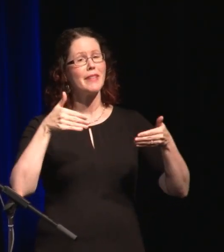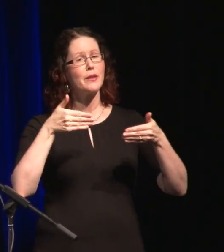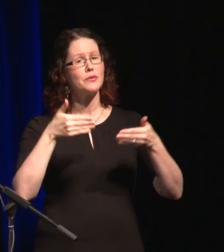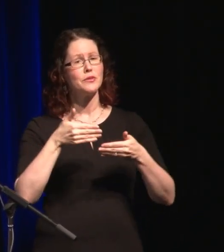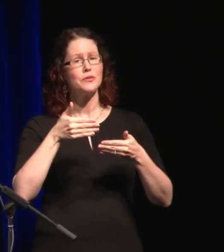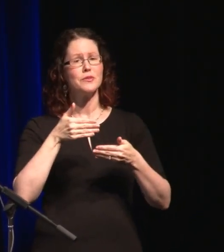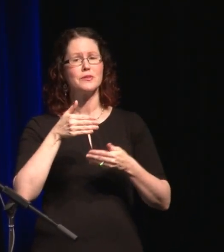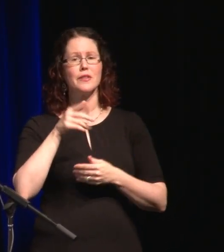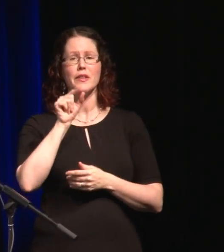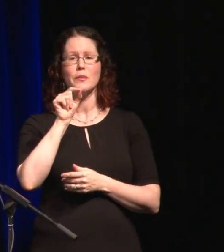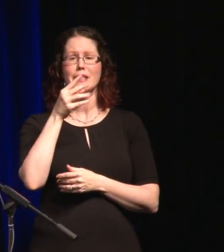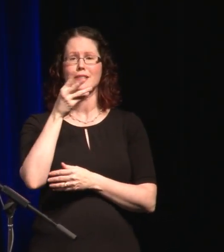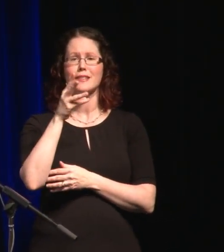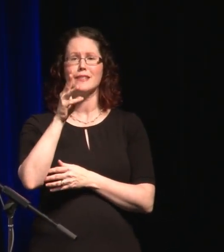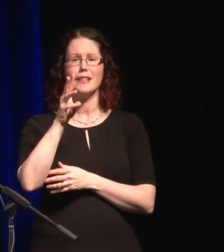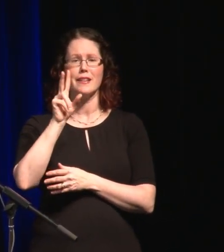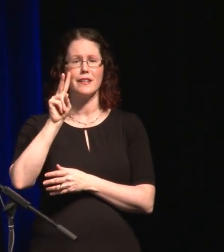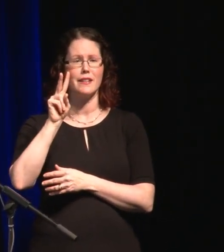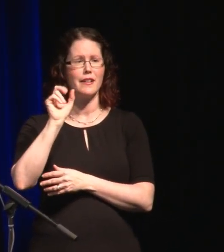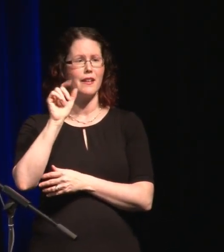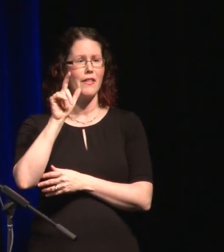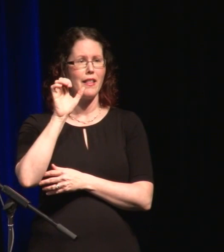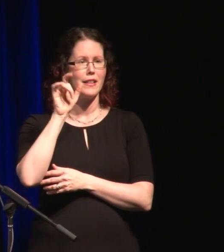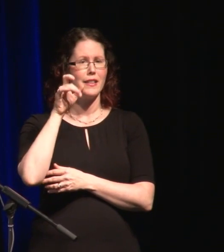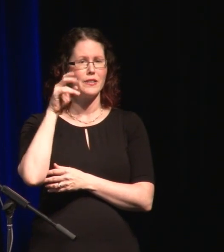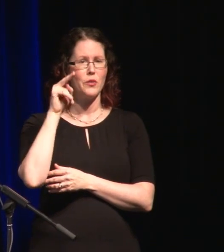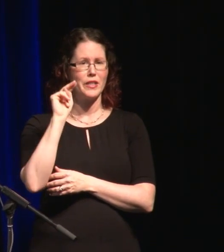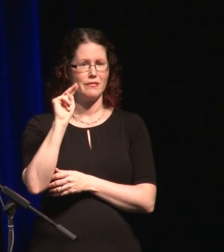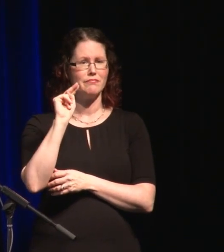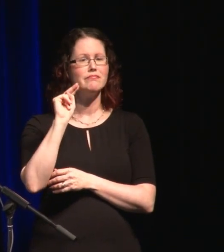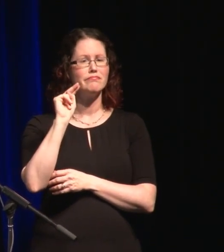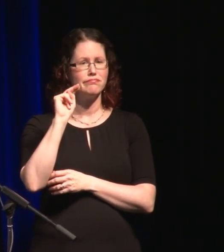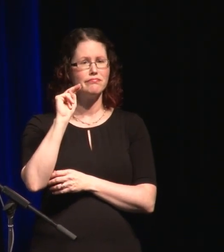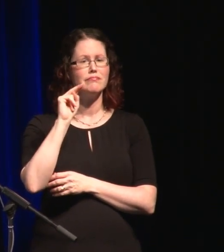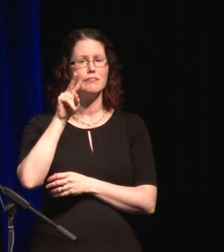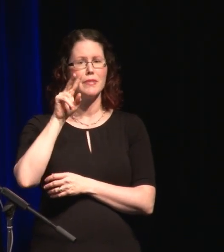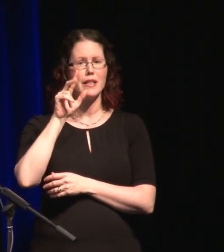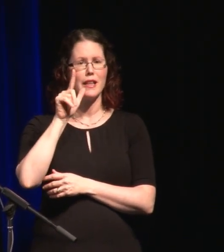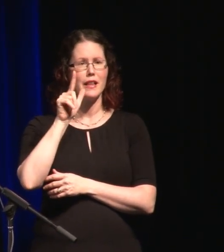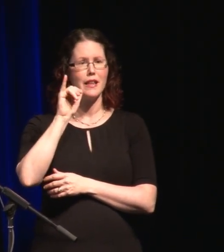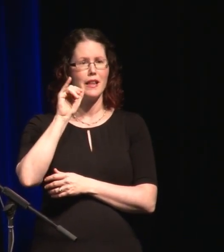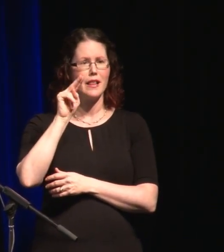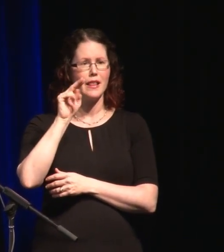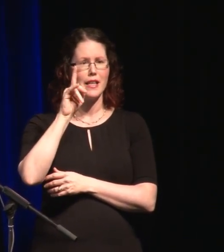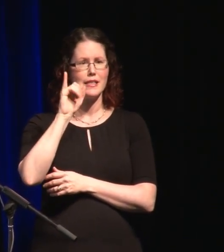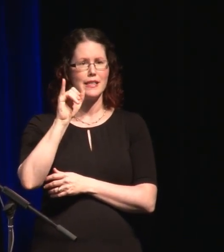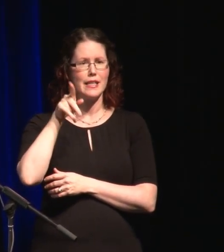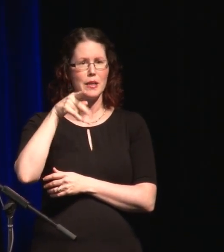the 2016 graduating class, valedictorian Lindsay Pink from the Public Relations